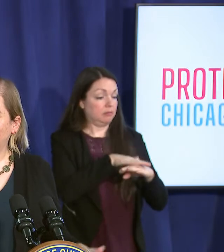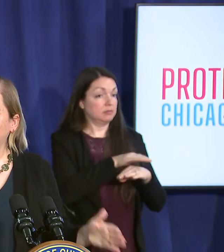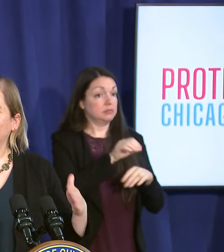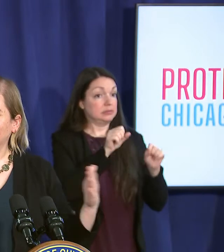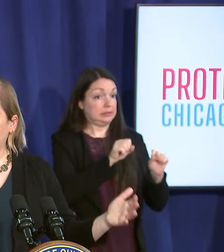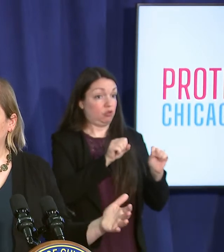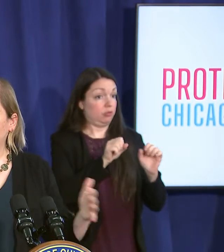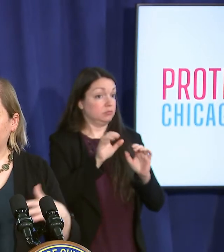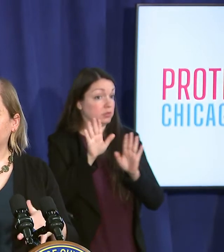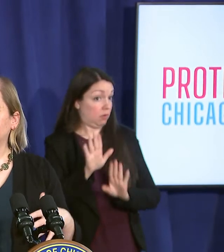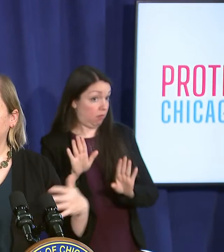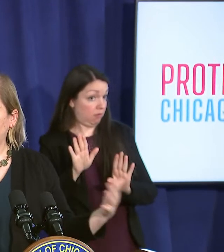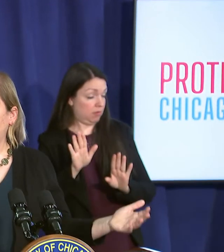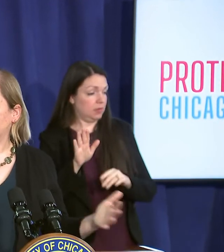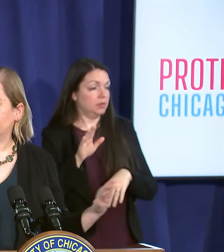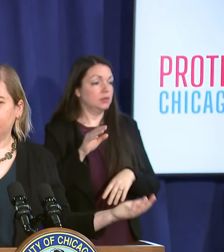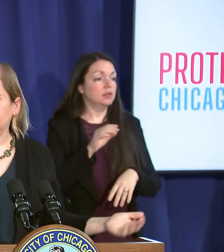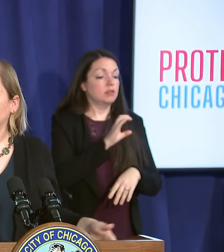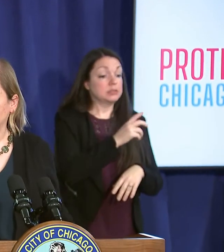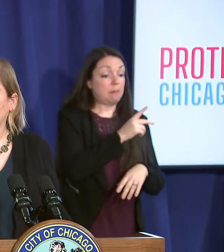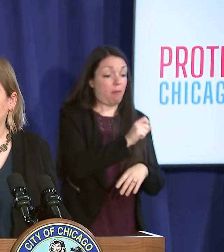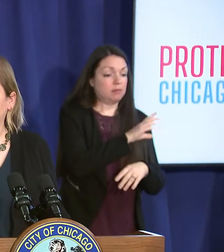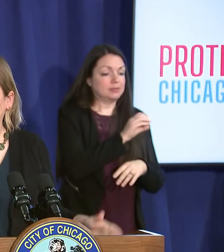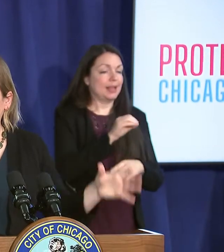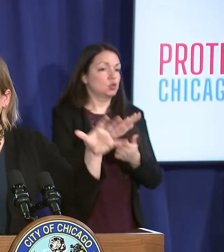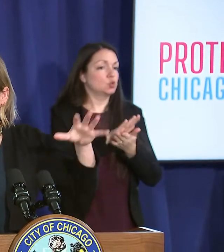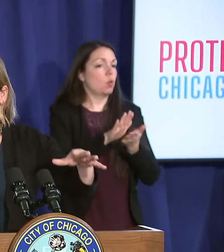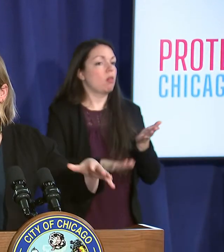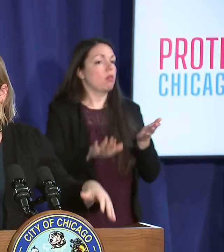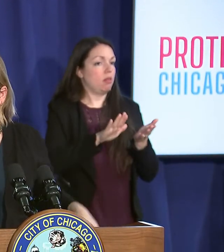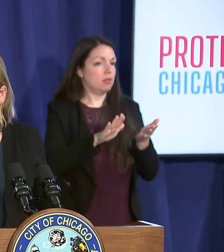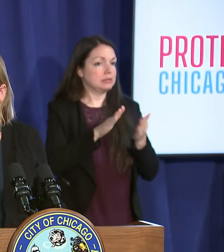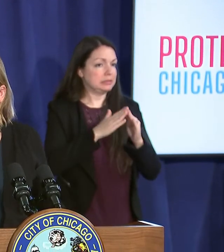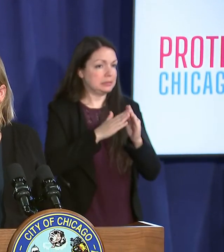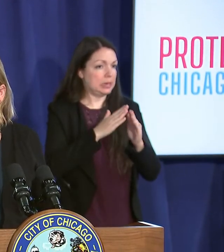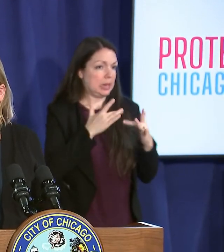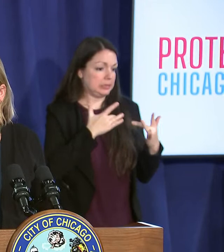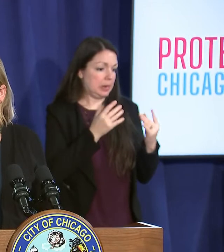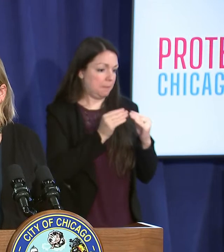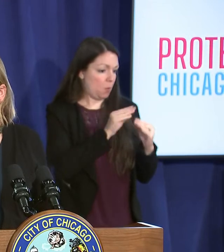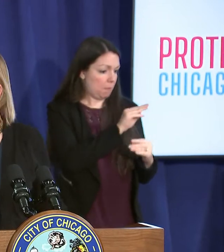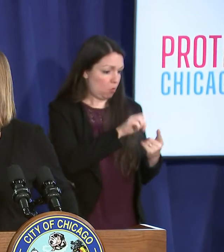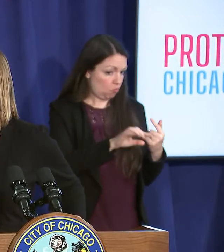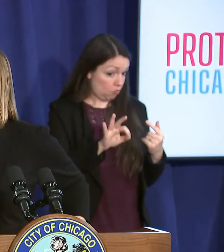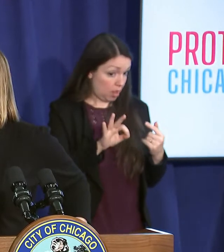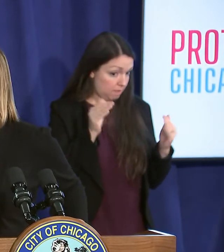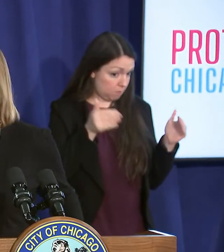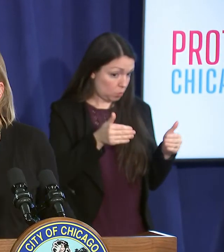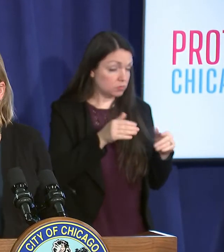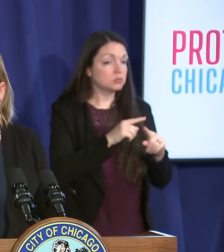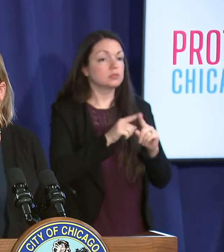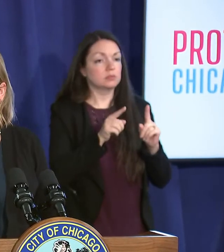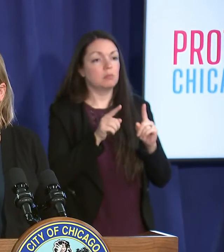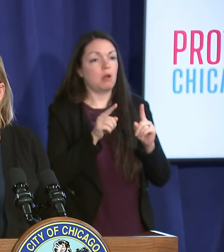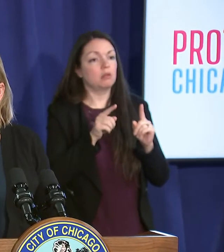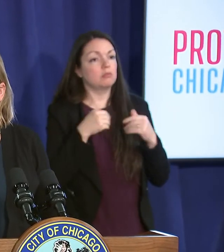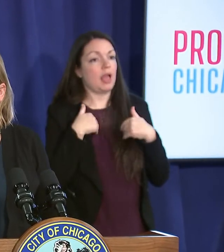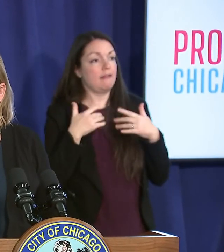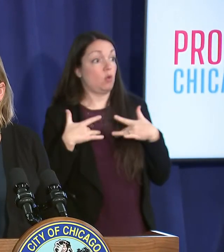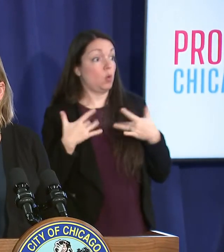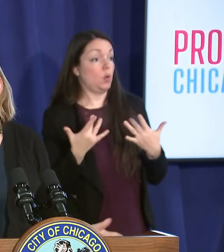Saturdays and Sundays is to complement not just at CPS, but at schools across the city that tend to be more Monday through Friday focused. But we have certainly been looking